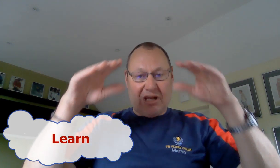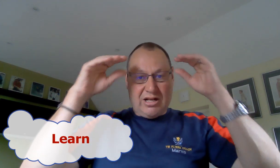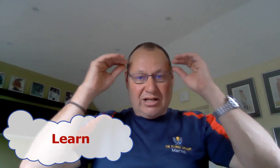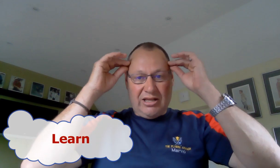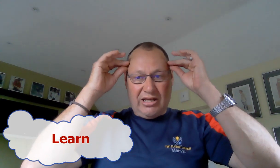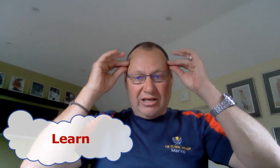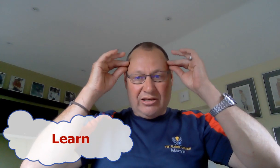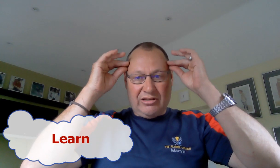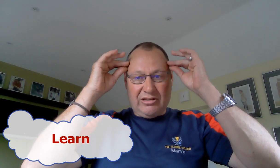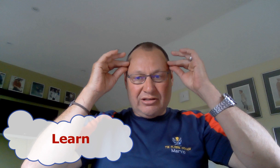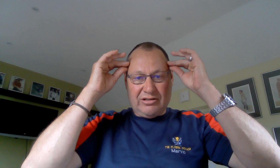Learn.